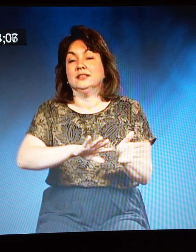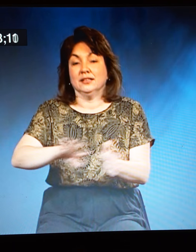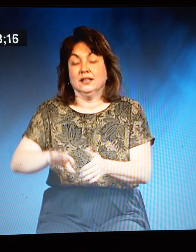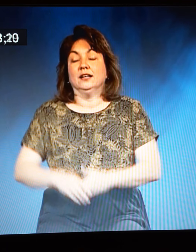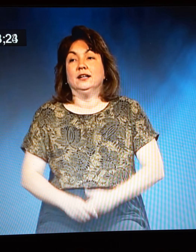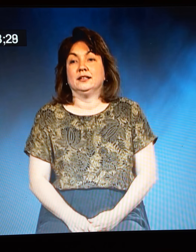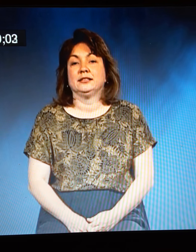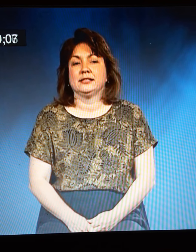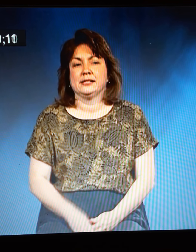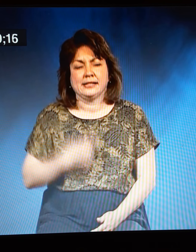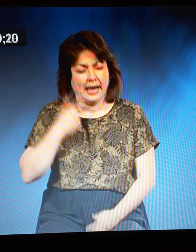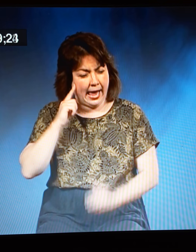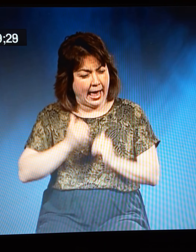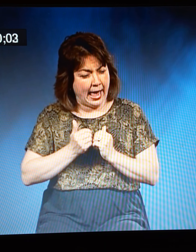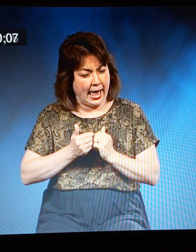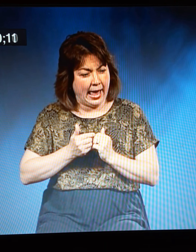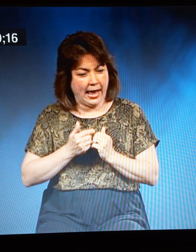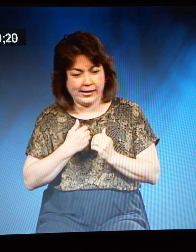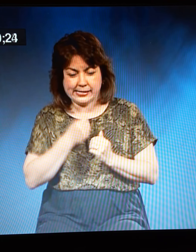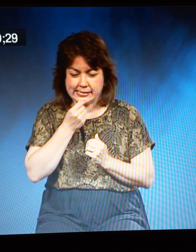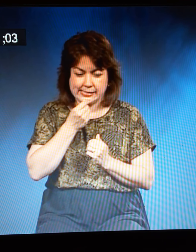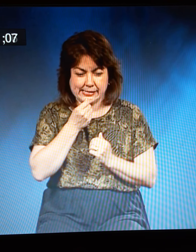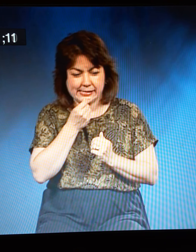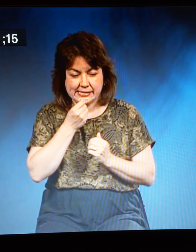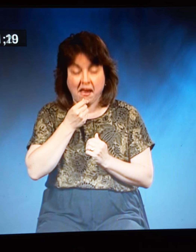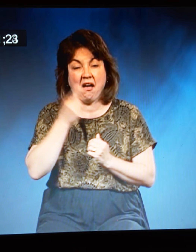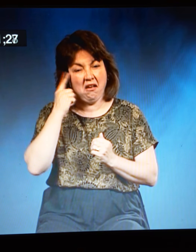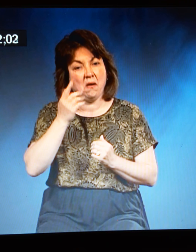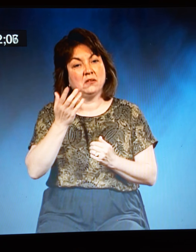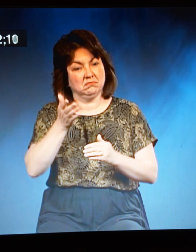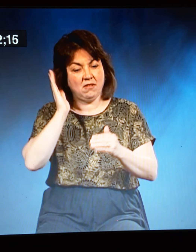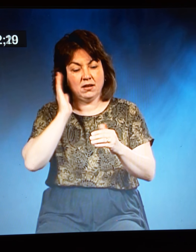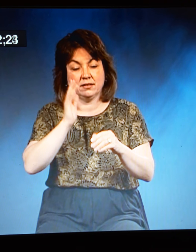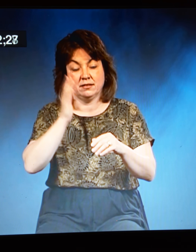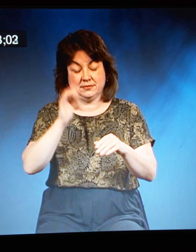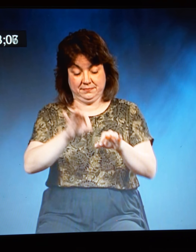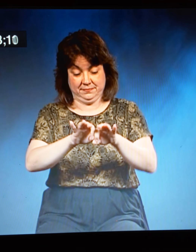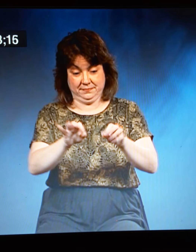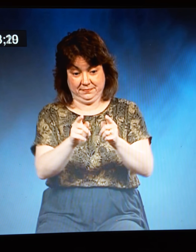I washed them and set them aside to dry and thought about how to cut them properly.